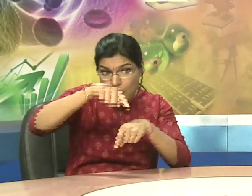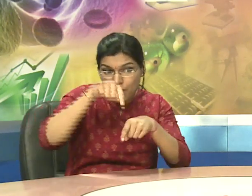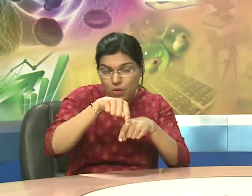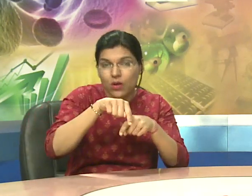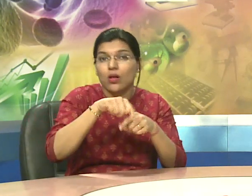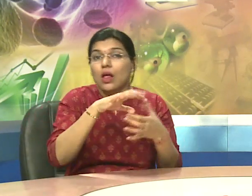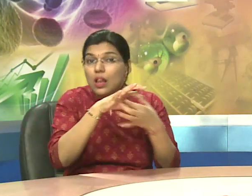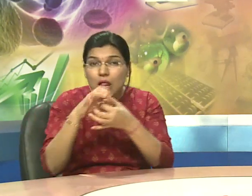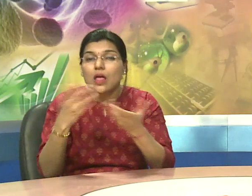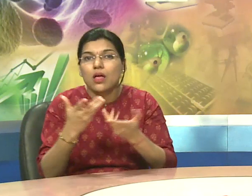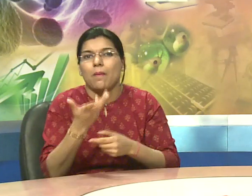pipeline transport.